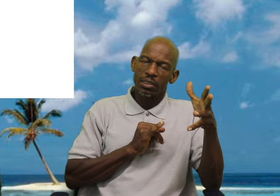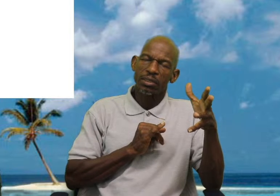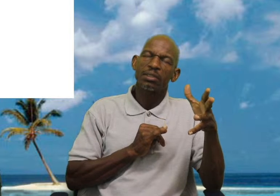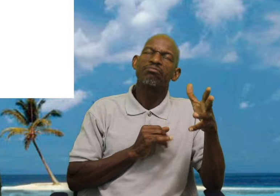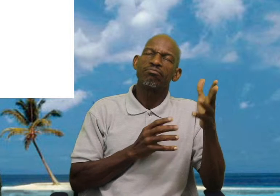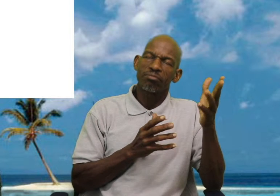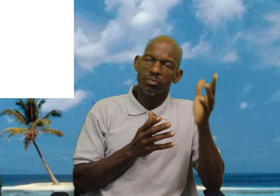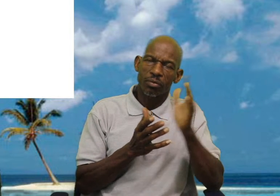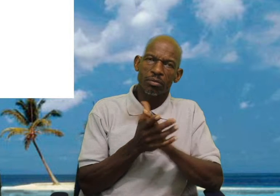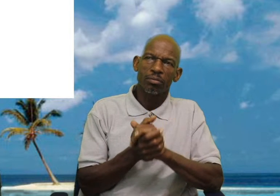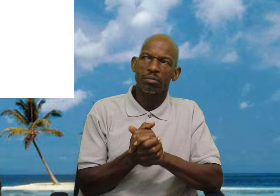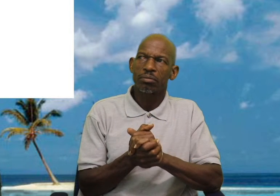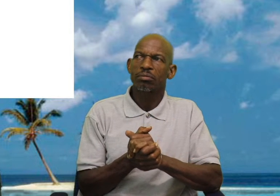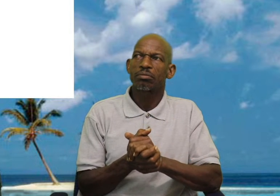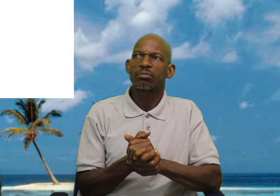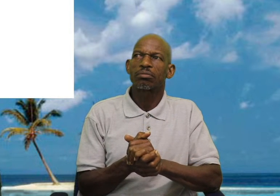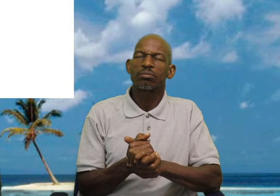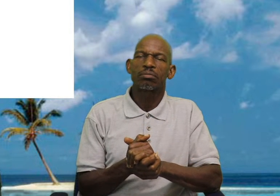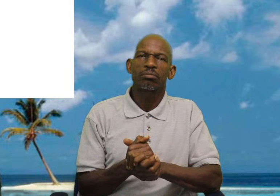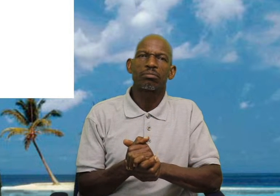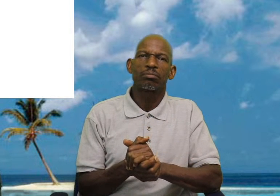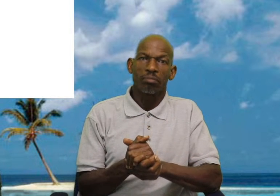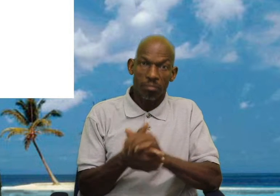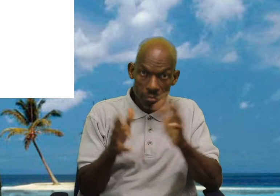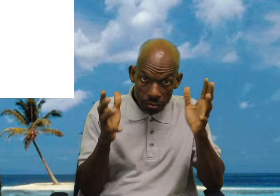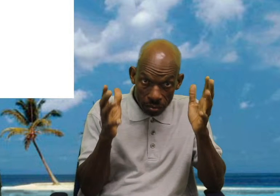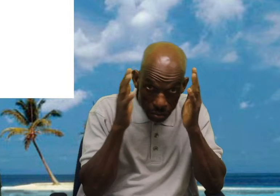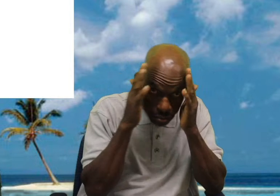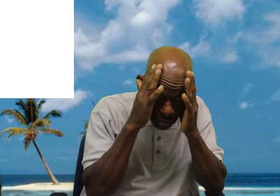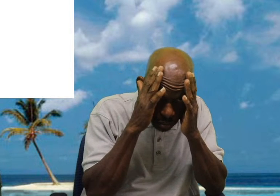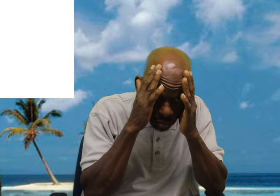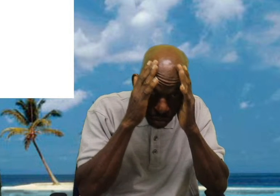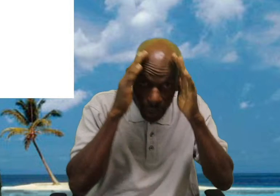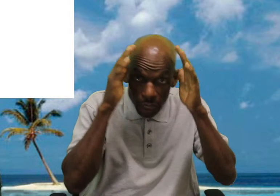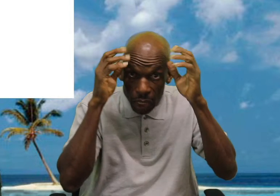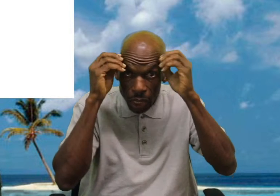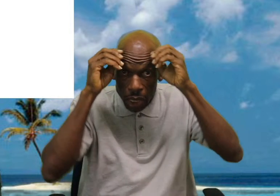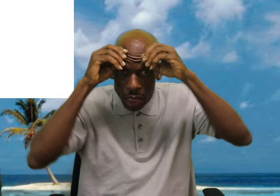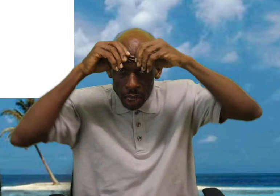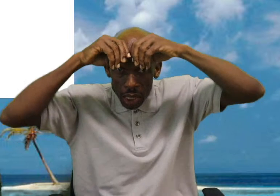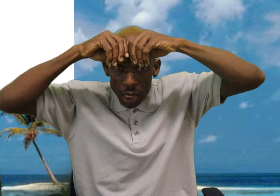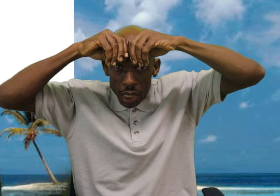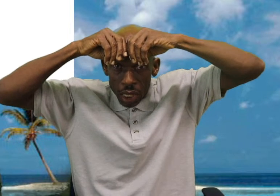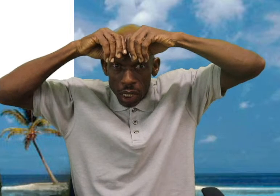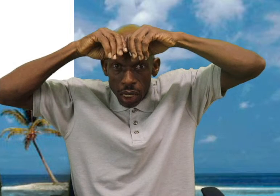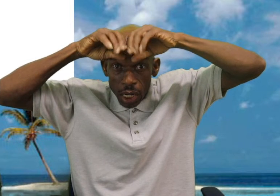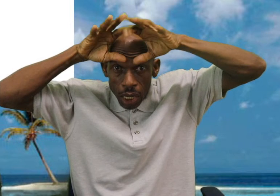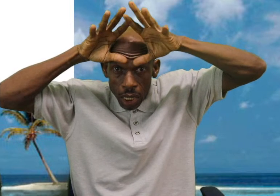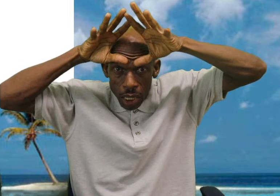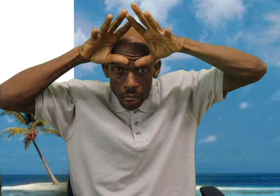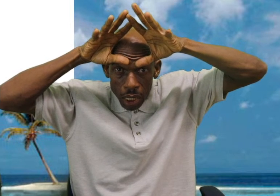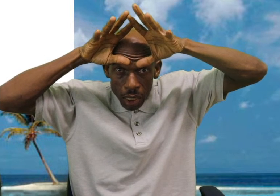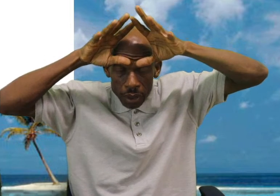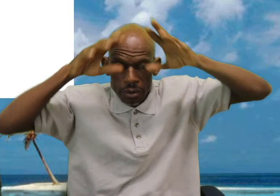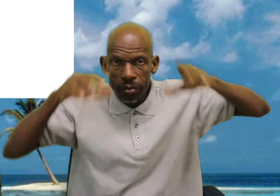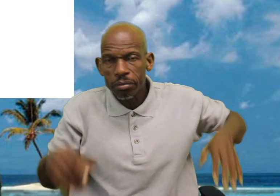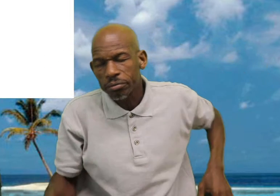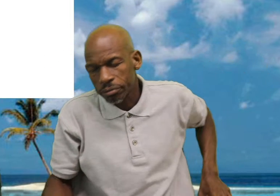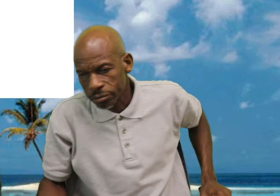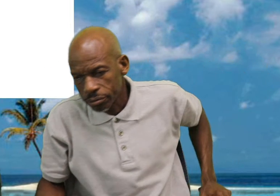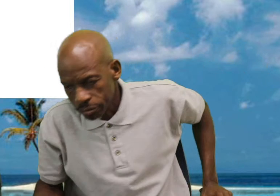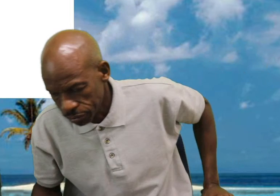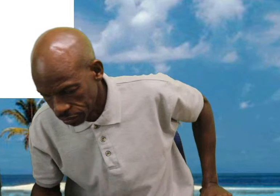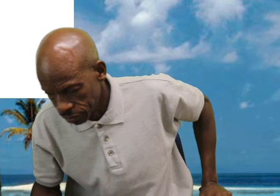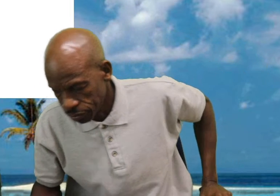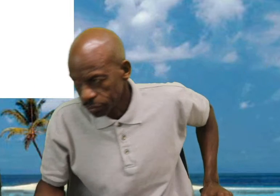And this is a better way to demonstrate the use of I. So you write, my name is Selwyn. So you are talking about yourself.